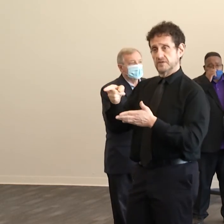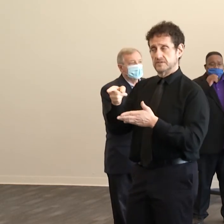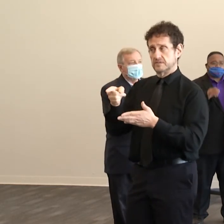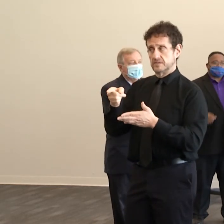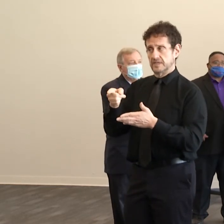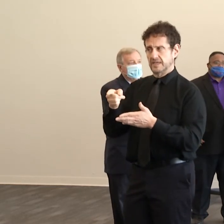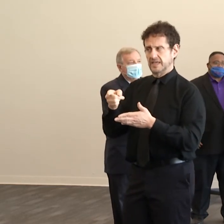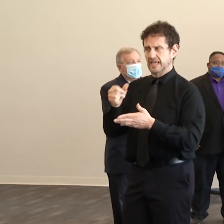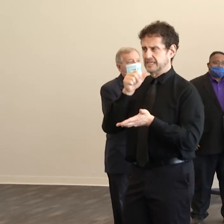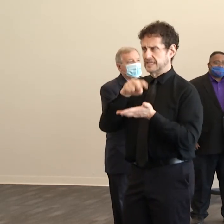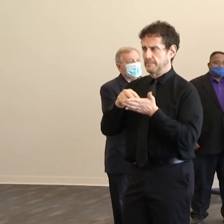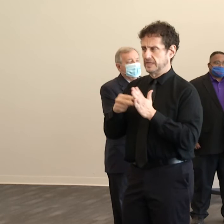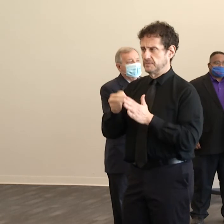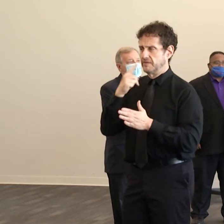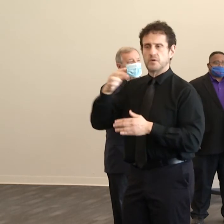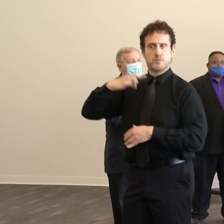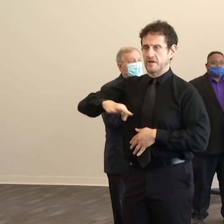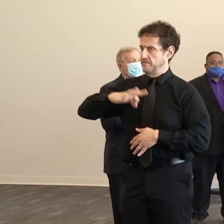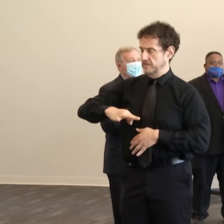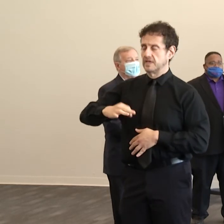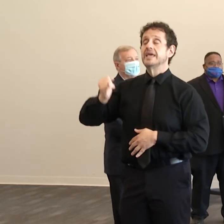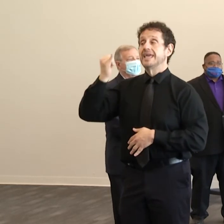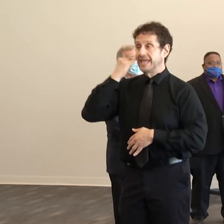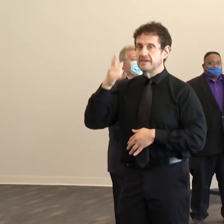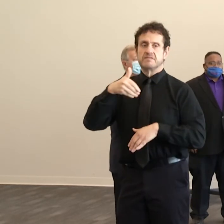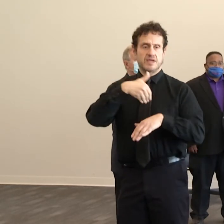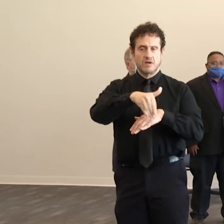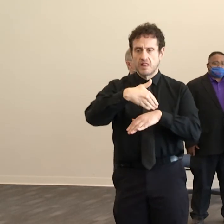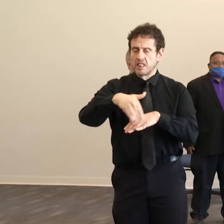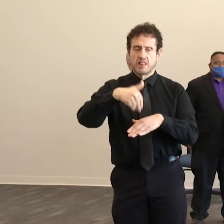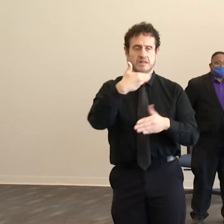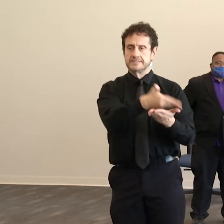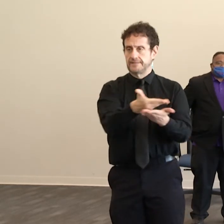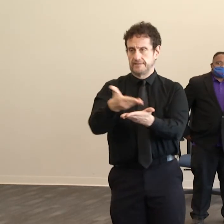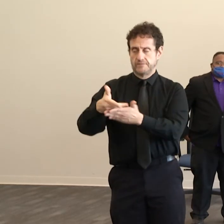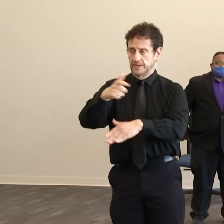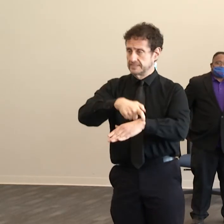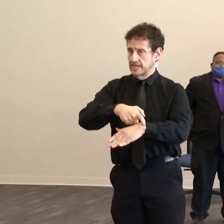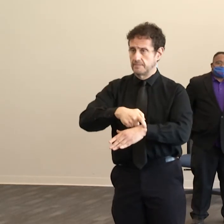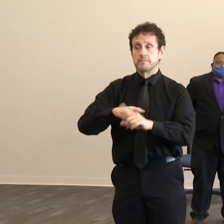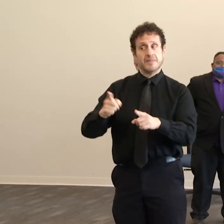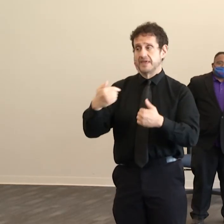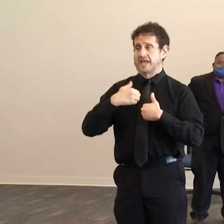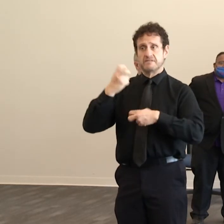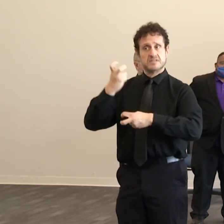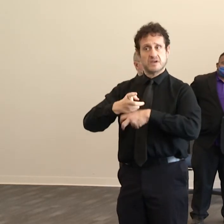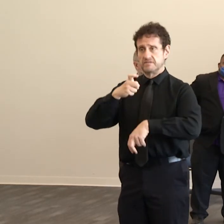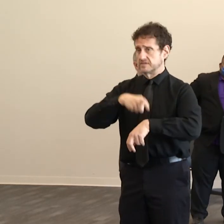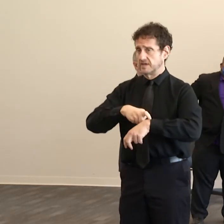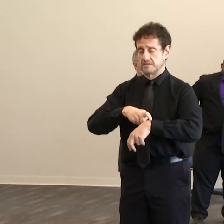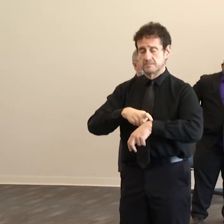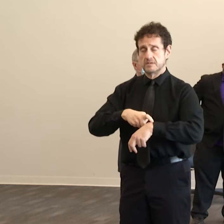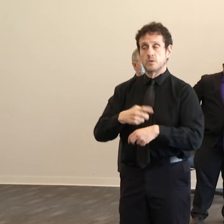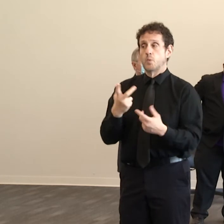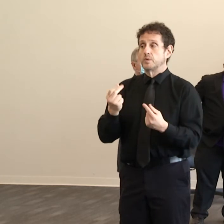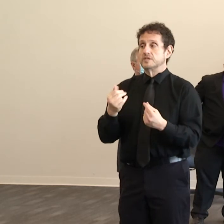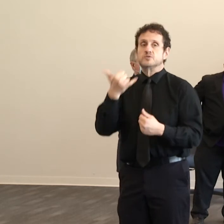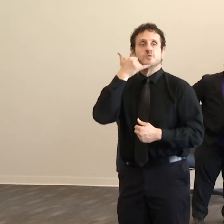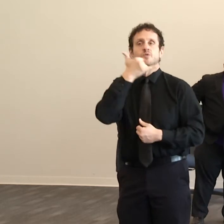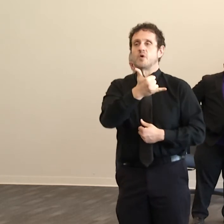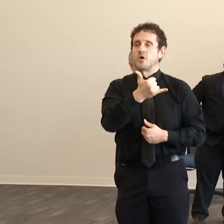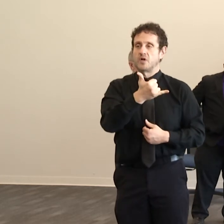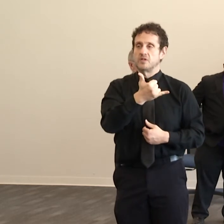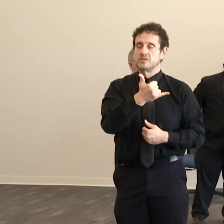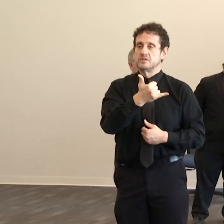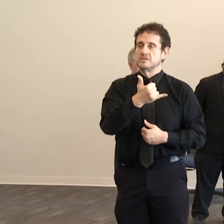for-profit. If they are meeting all of their delivery standards and they have a hard time getting through, all they have to do is call. We'll